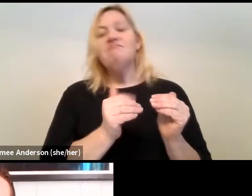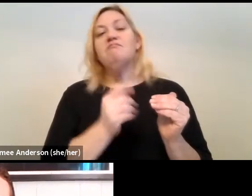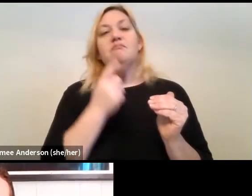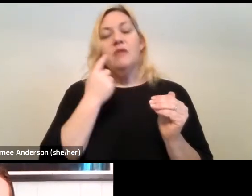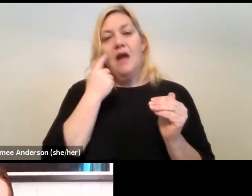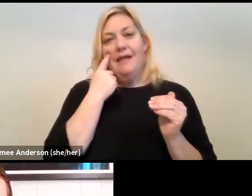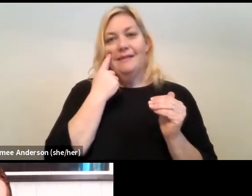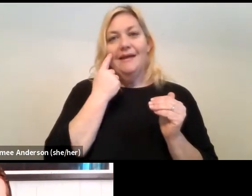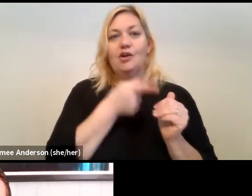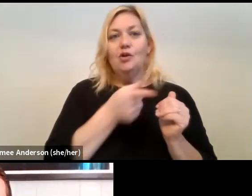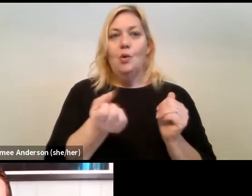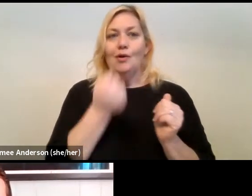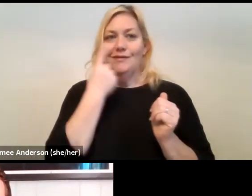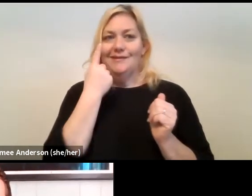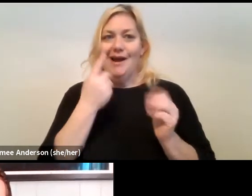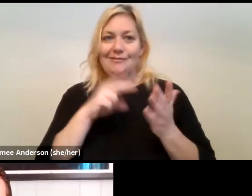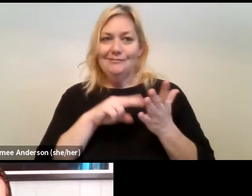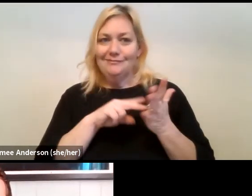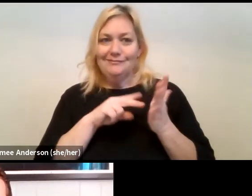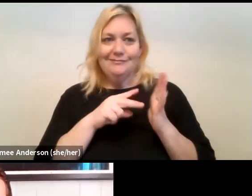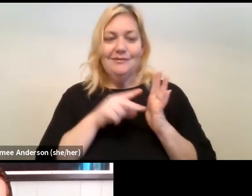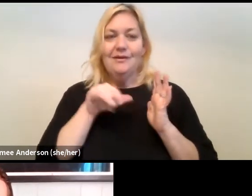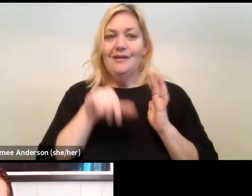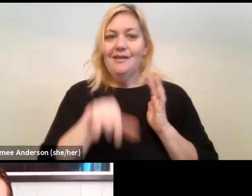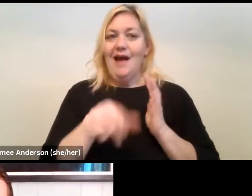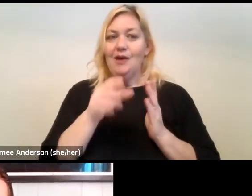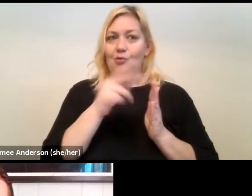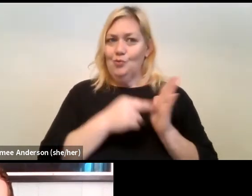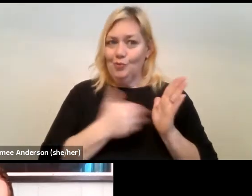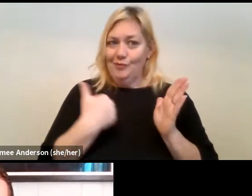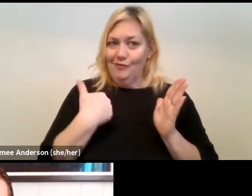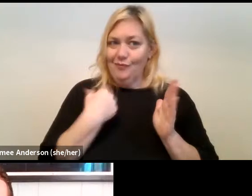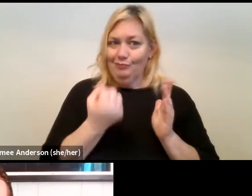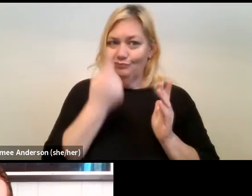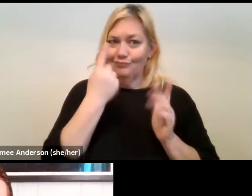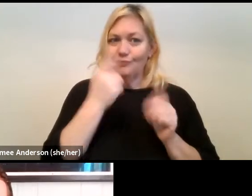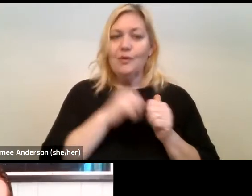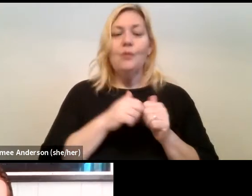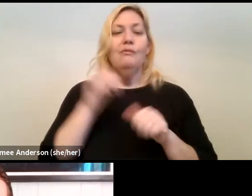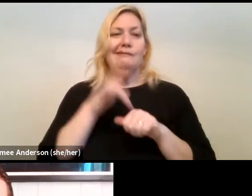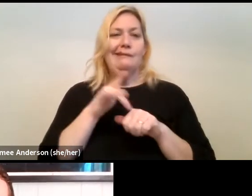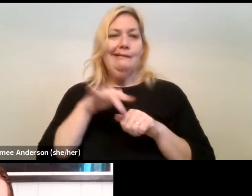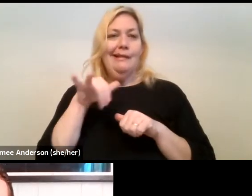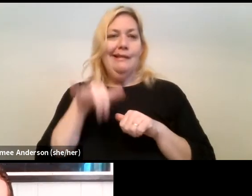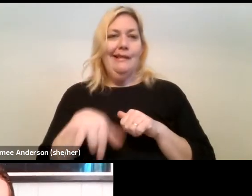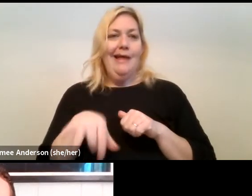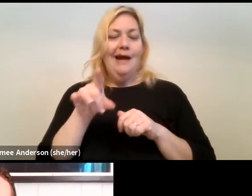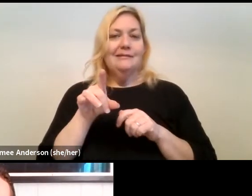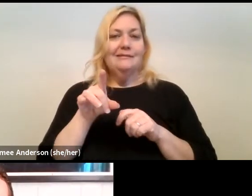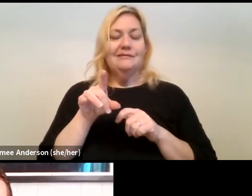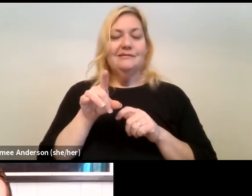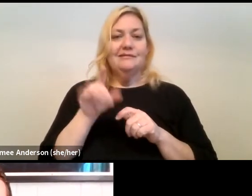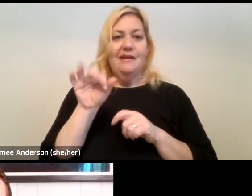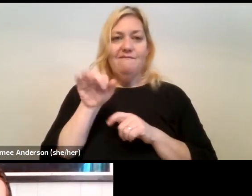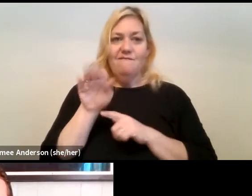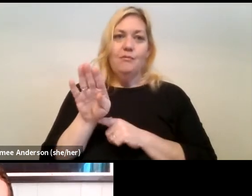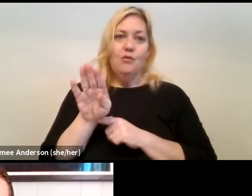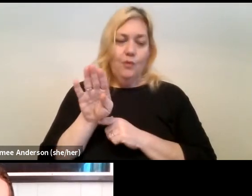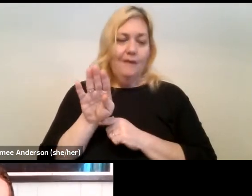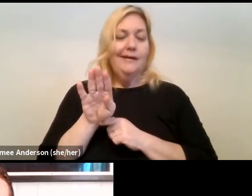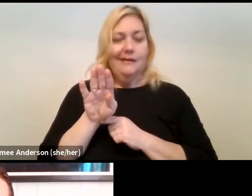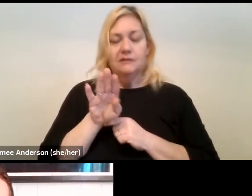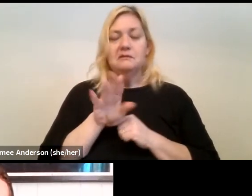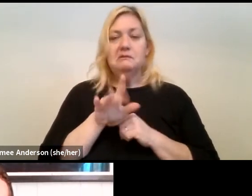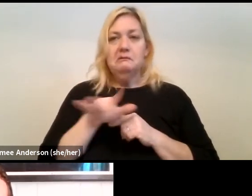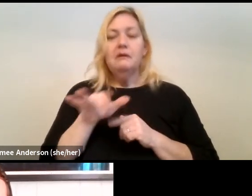understands this rule, or at least has heard of this rule before. We'll get to that in February if need be.